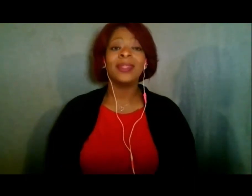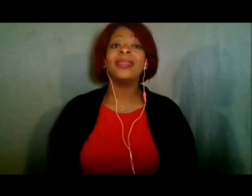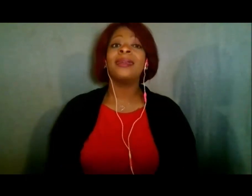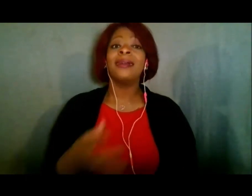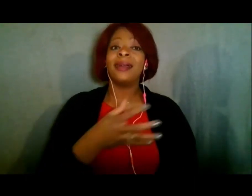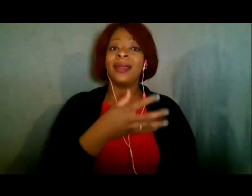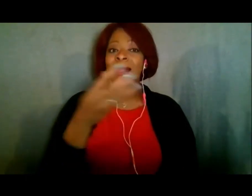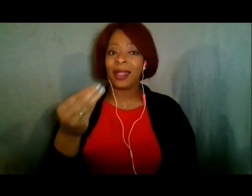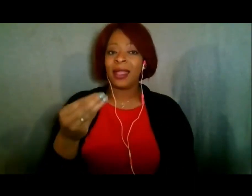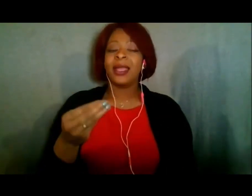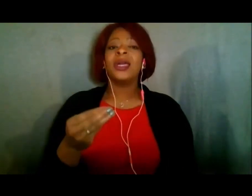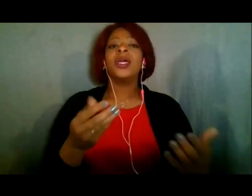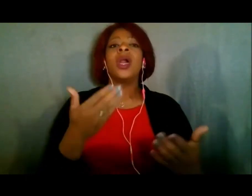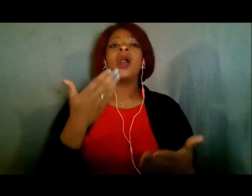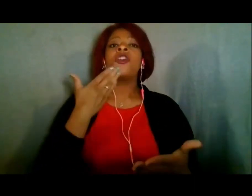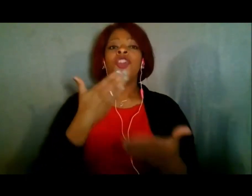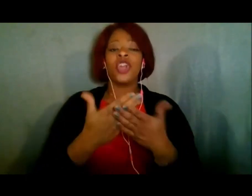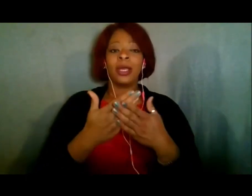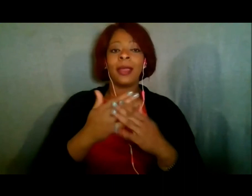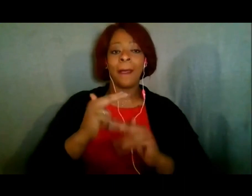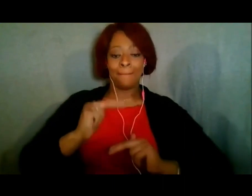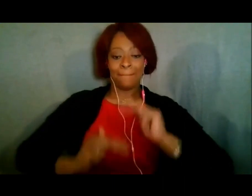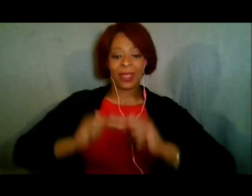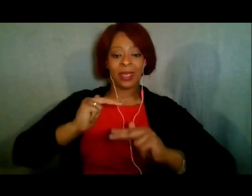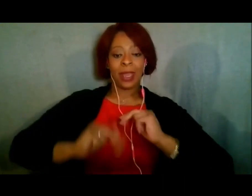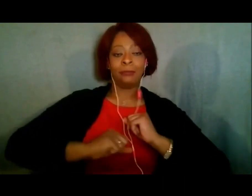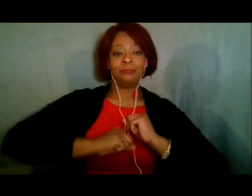And you'll make good antibodies for your baby.